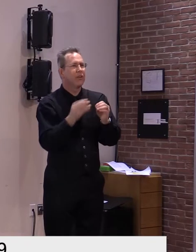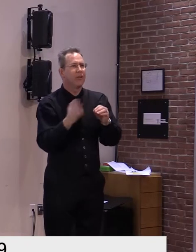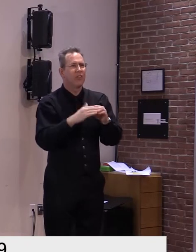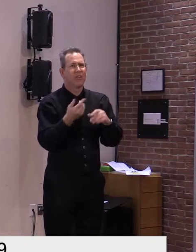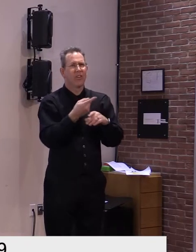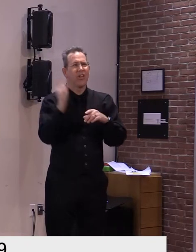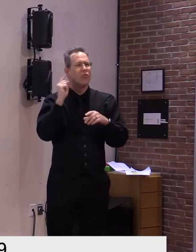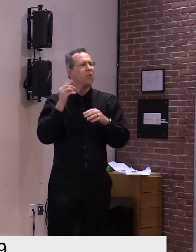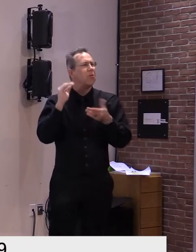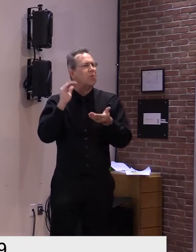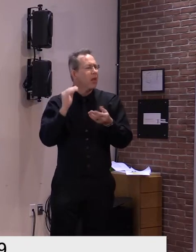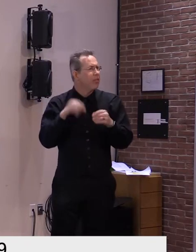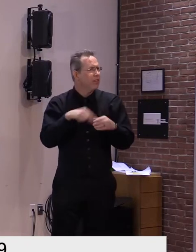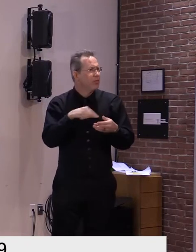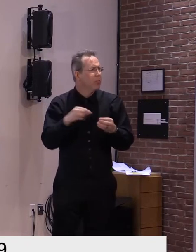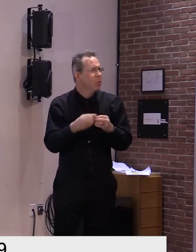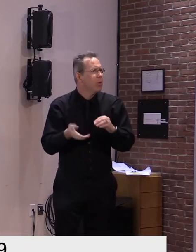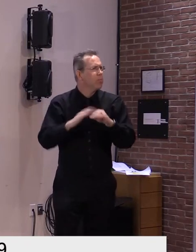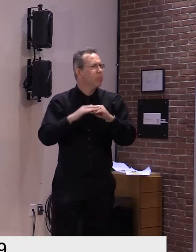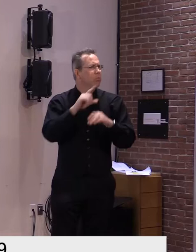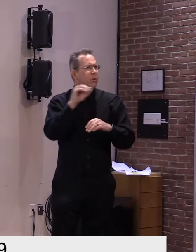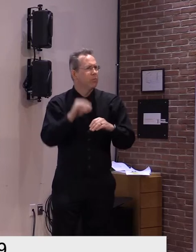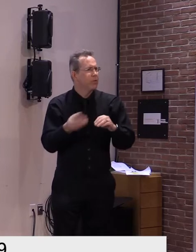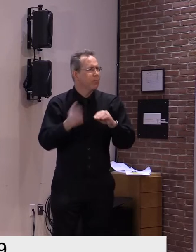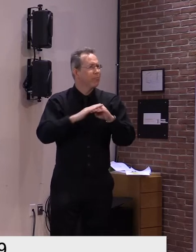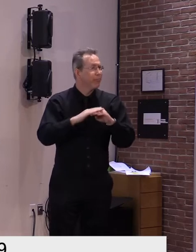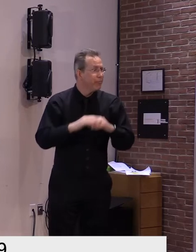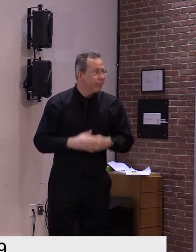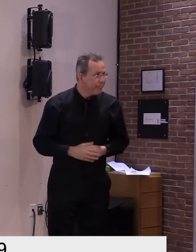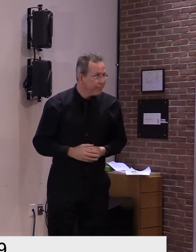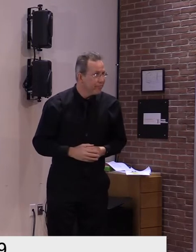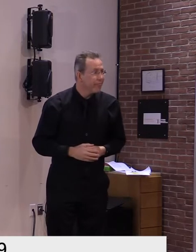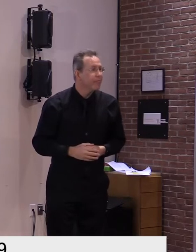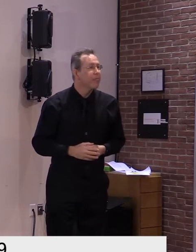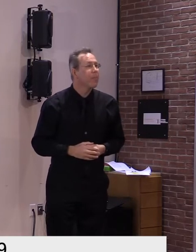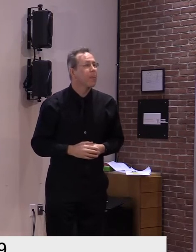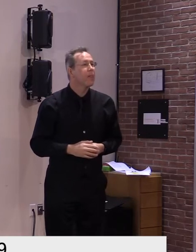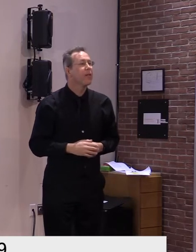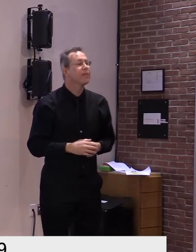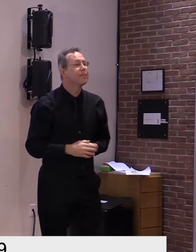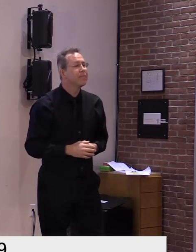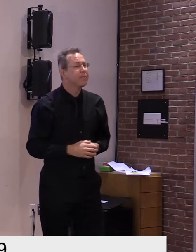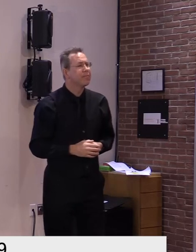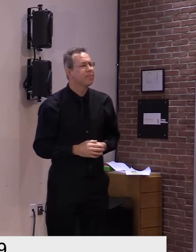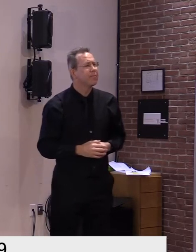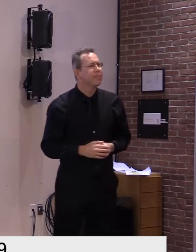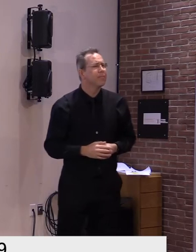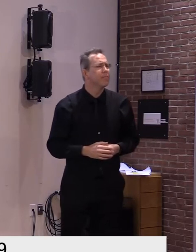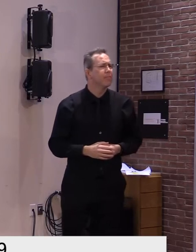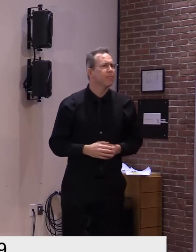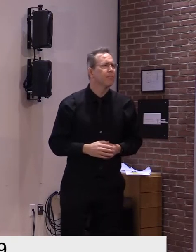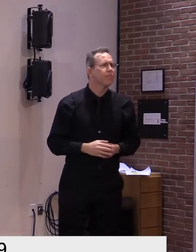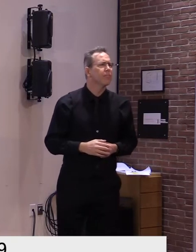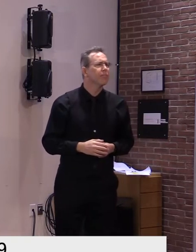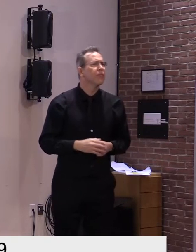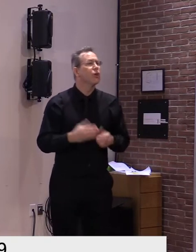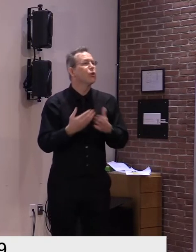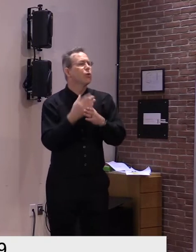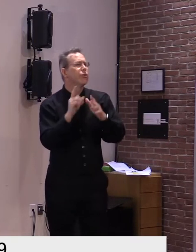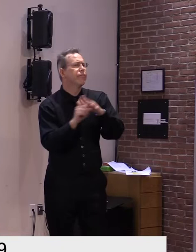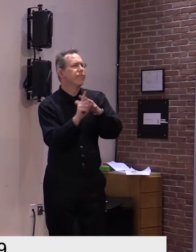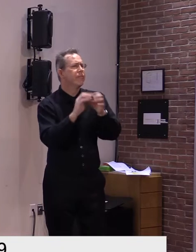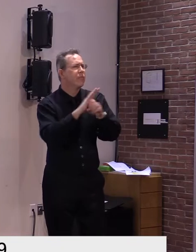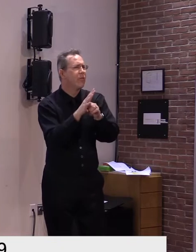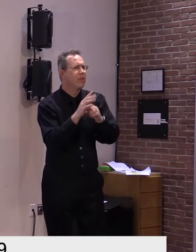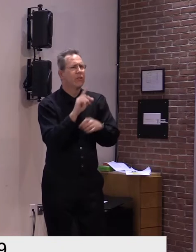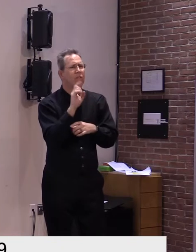report 791 new COVID-19 cases, a reduction of over 100 cases when compared to last week. And also